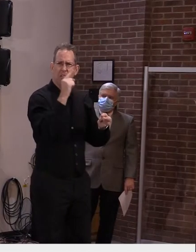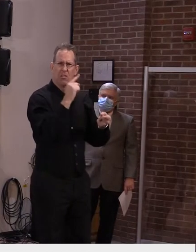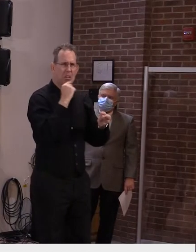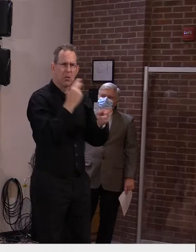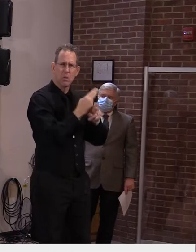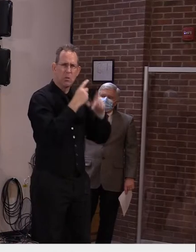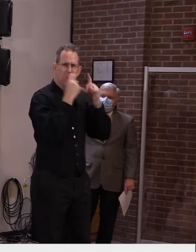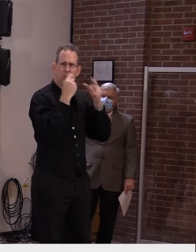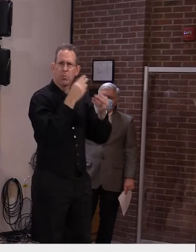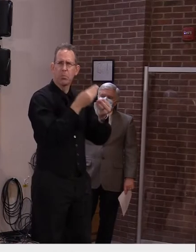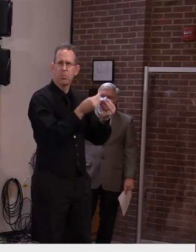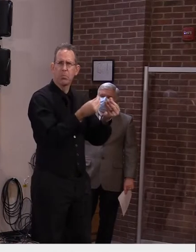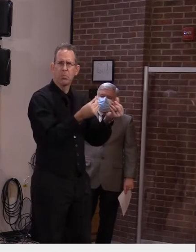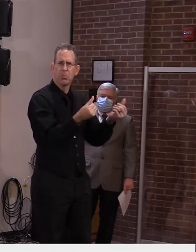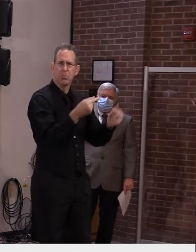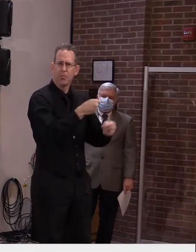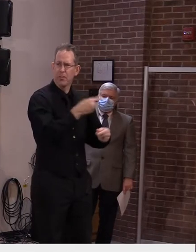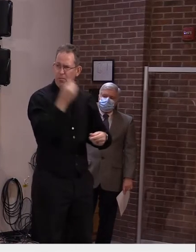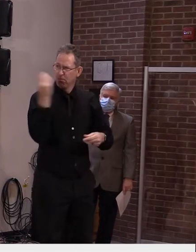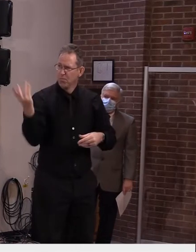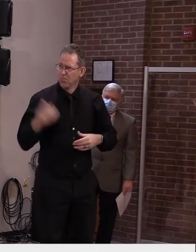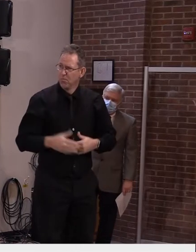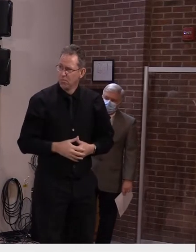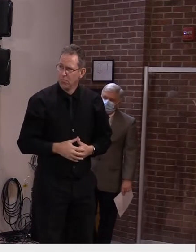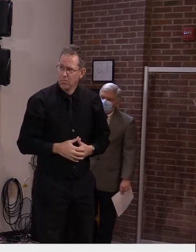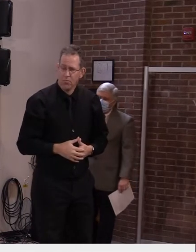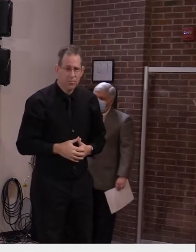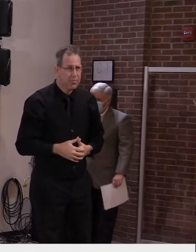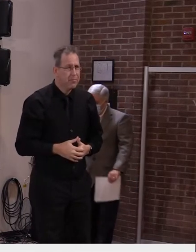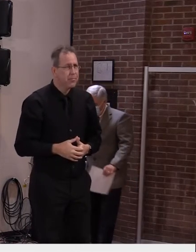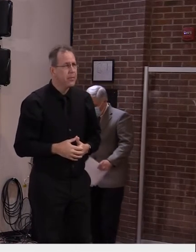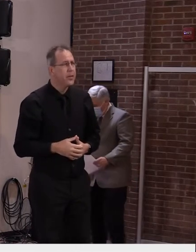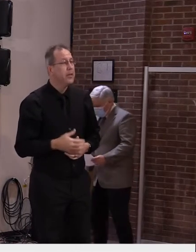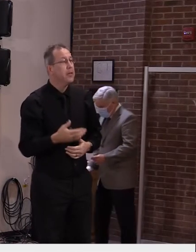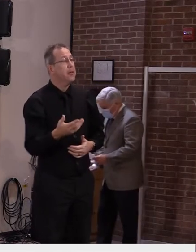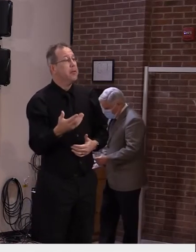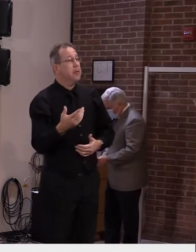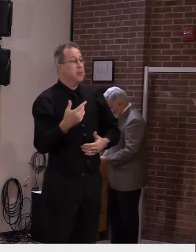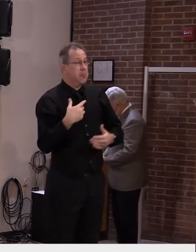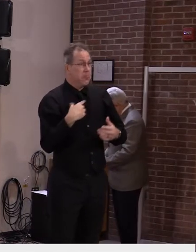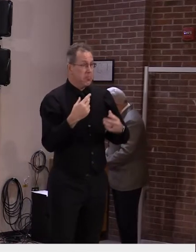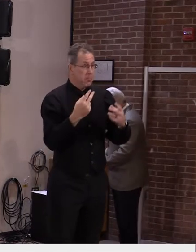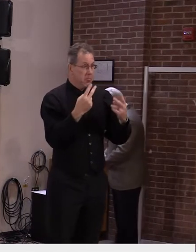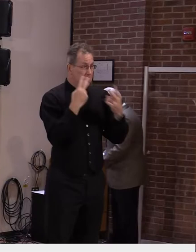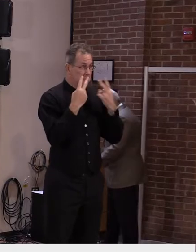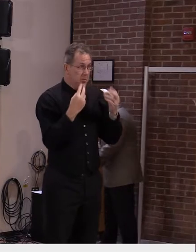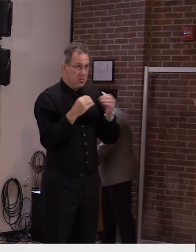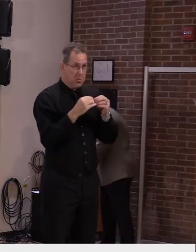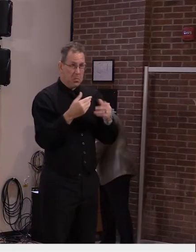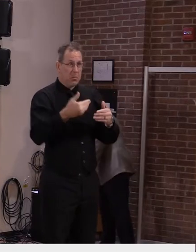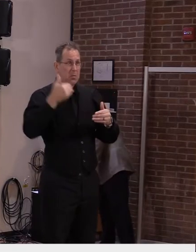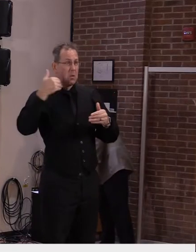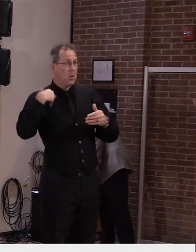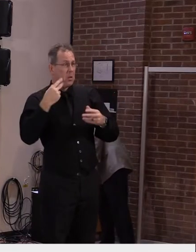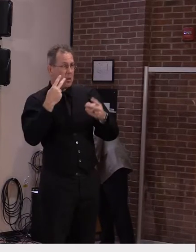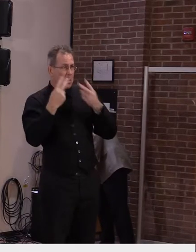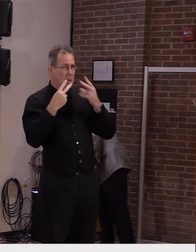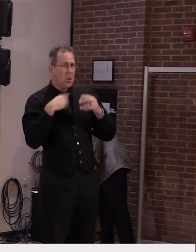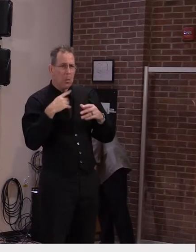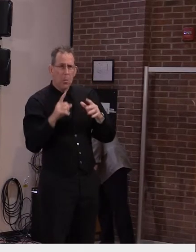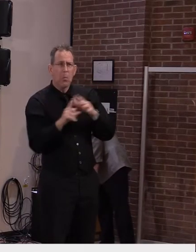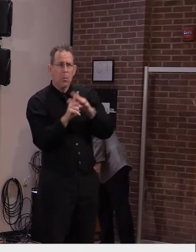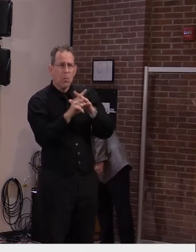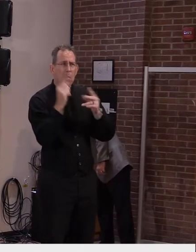Actually, I see more people wearing masks than I have in quite some time. So I think the message is getting out, but it's not getting out